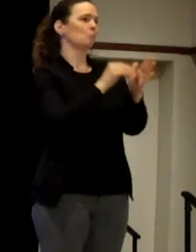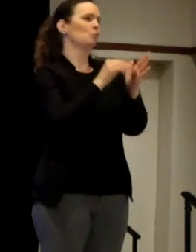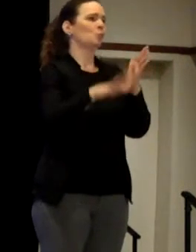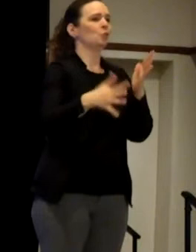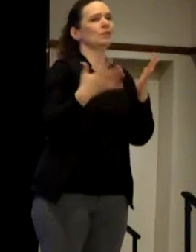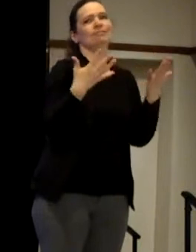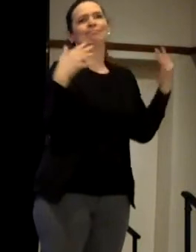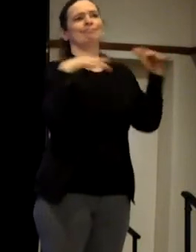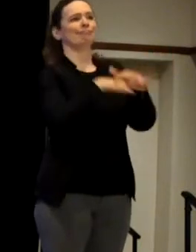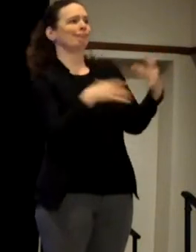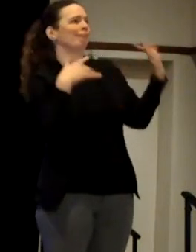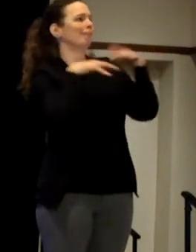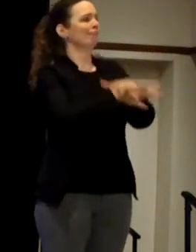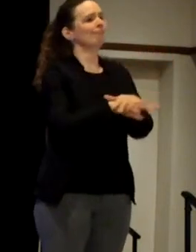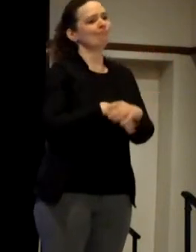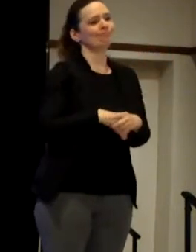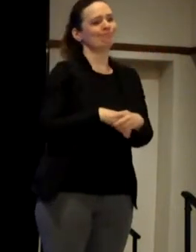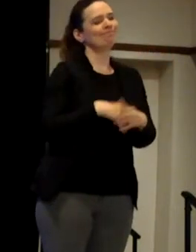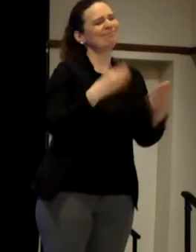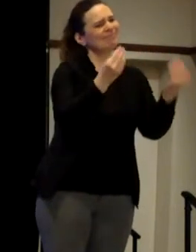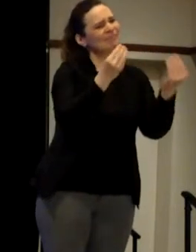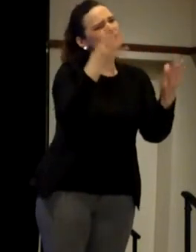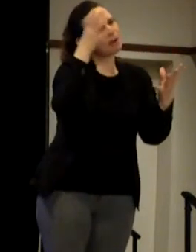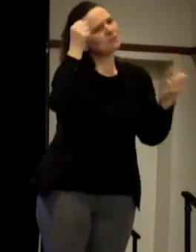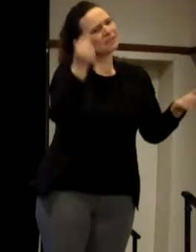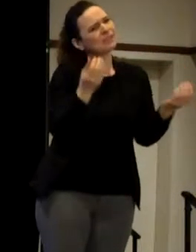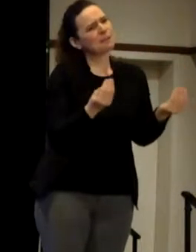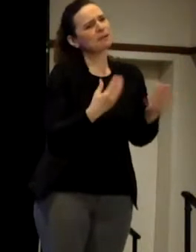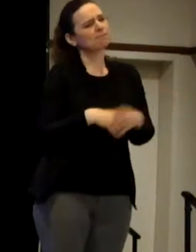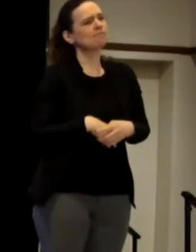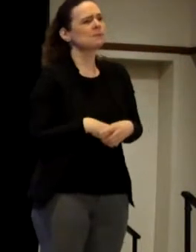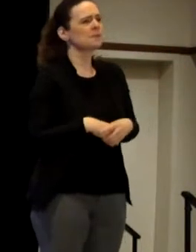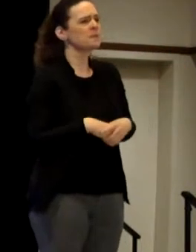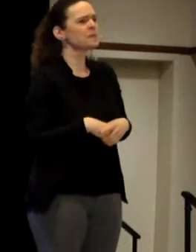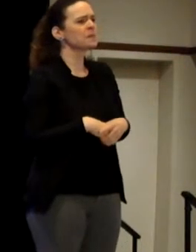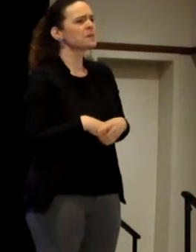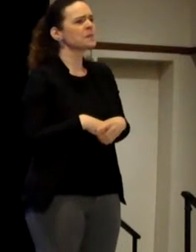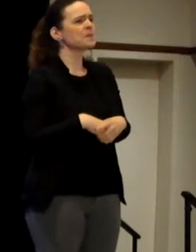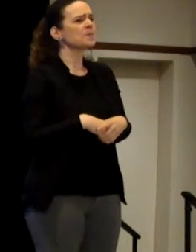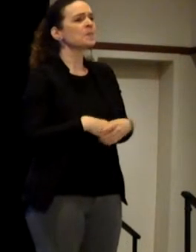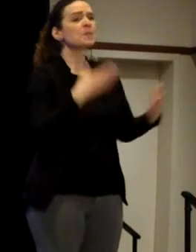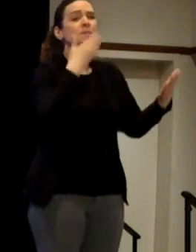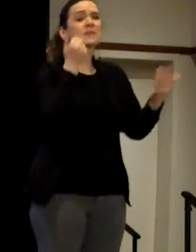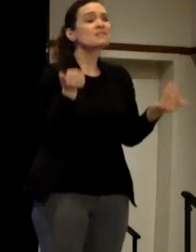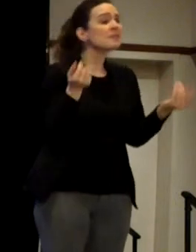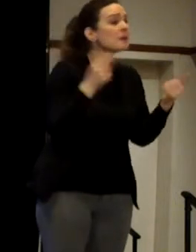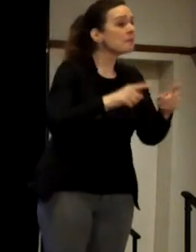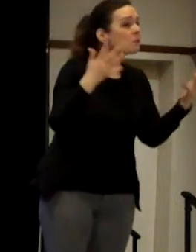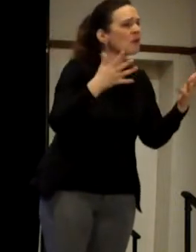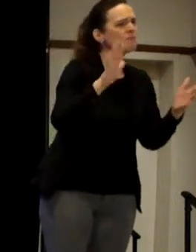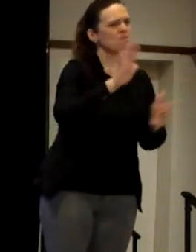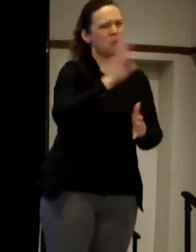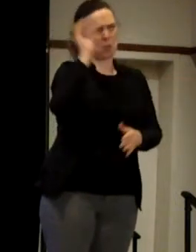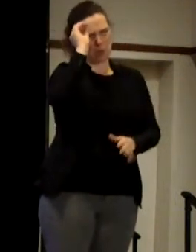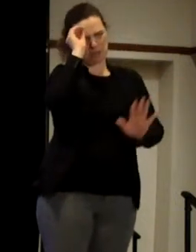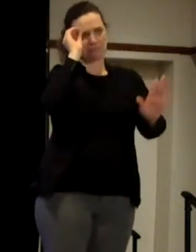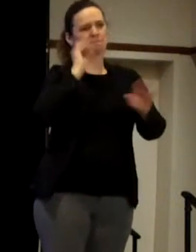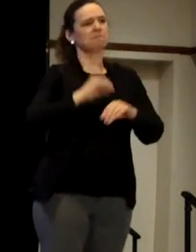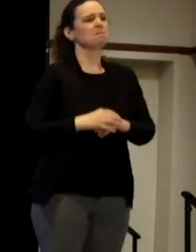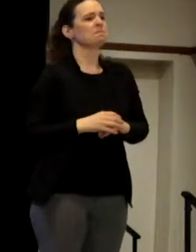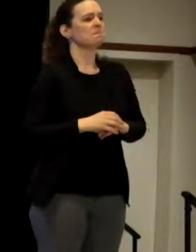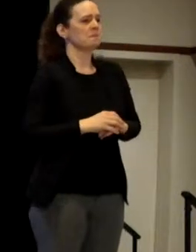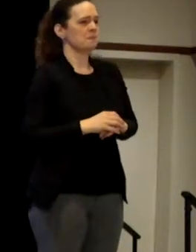common sense. We need to watch out for these things. But the best thing that we could have happen, in my opinion, right now, and Dr. Gupta's here. I'm